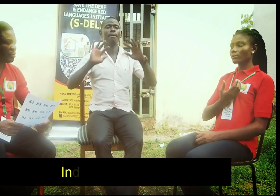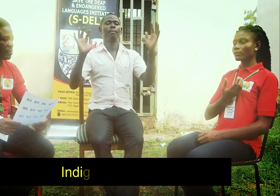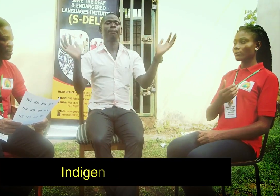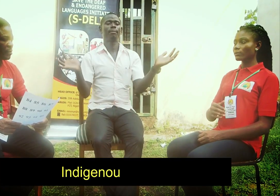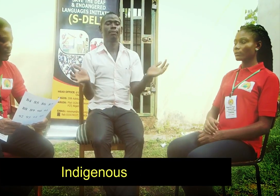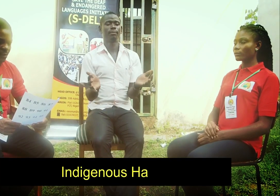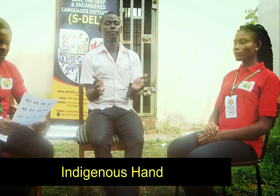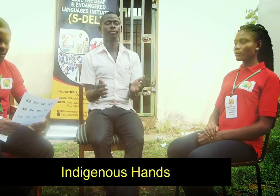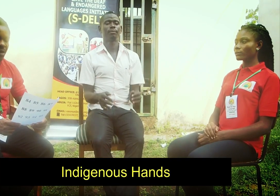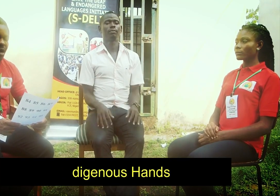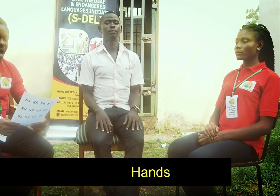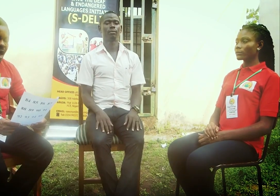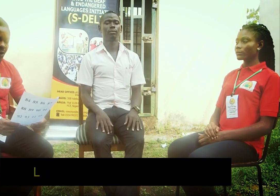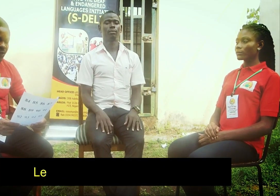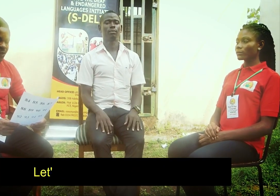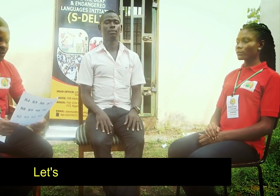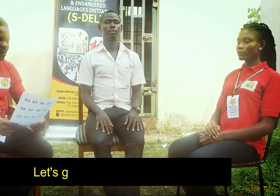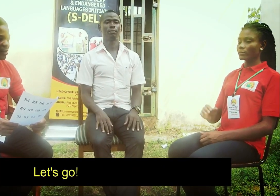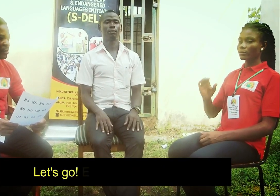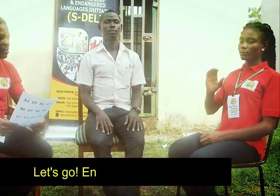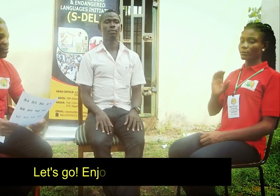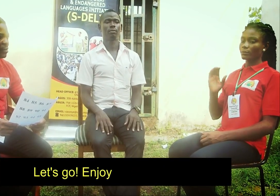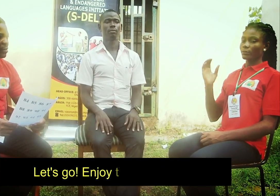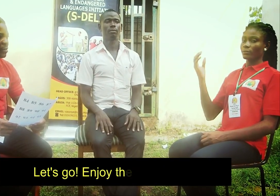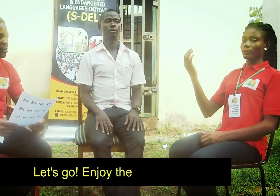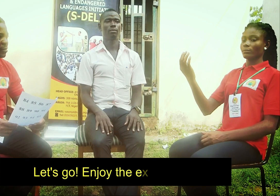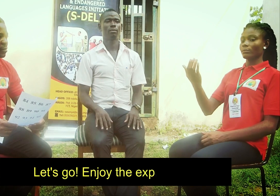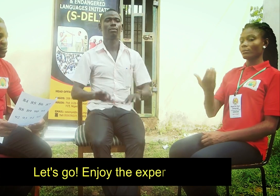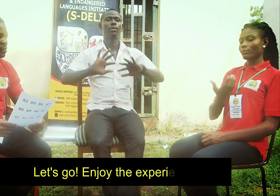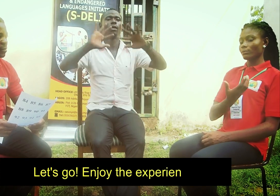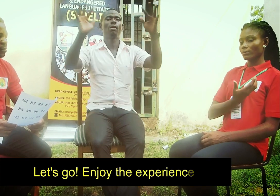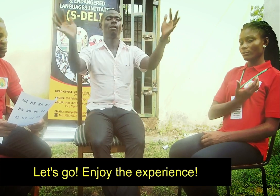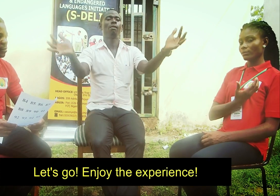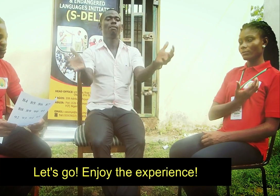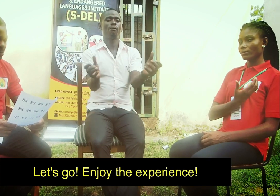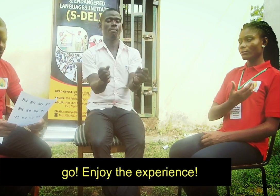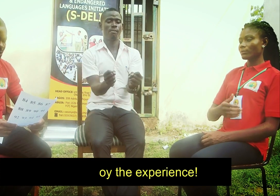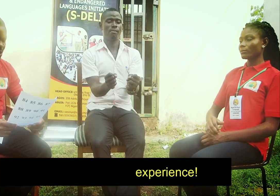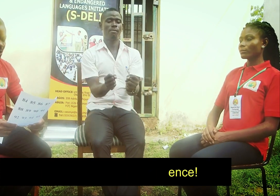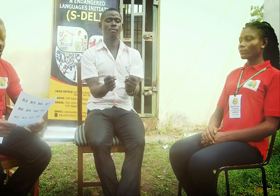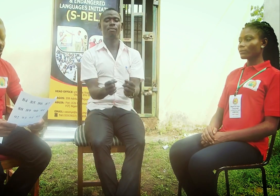Indigenous Hands. Let's go. Enjoy the experience.